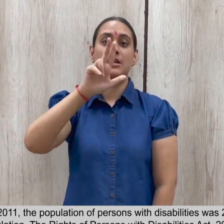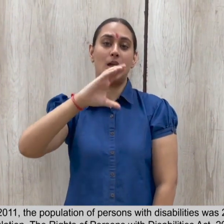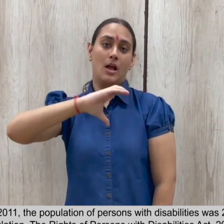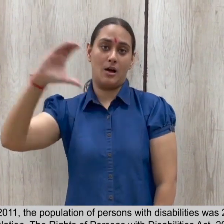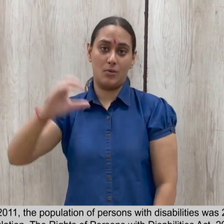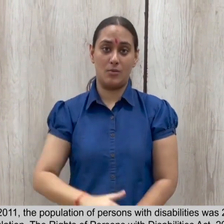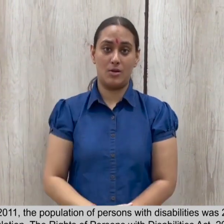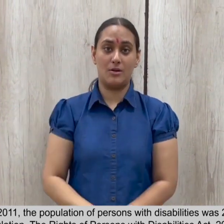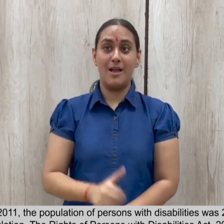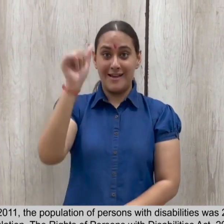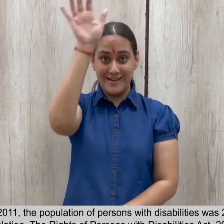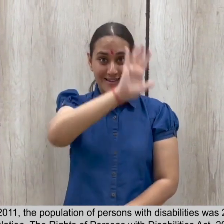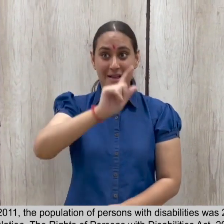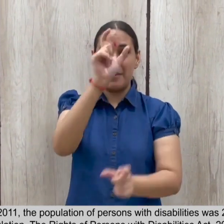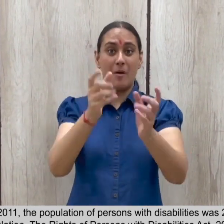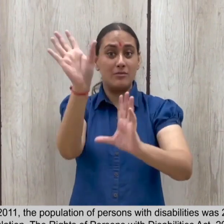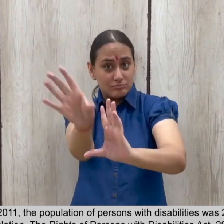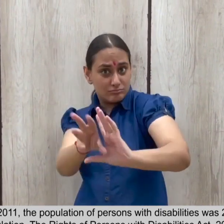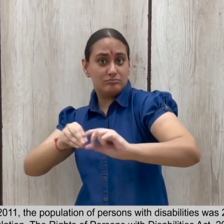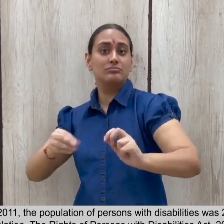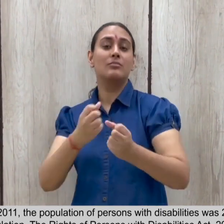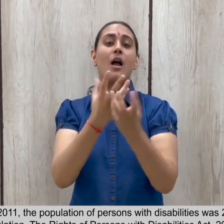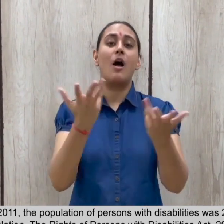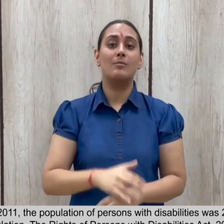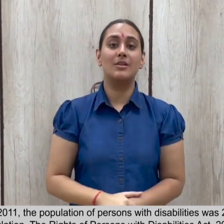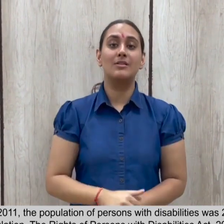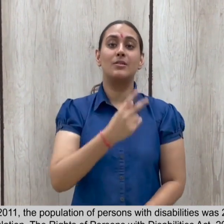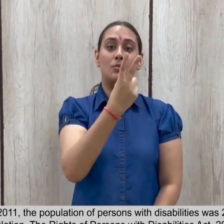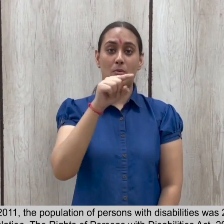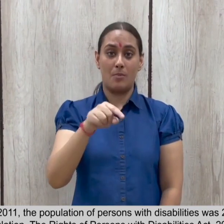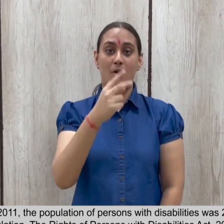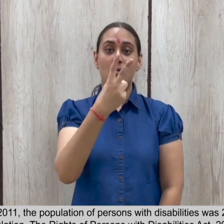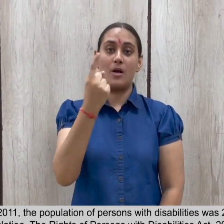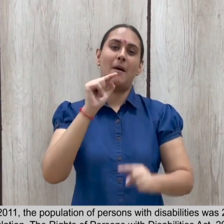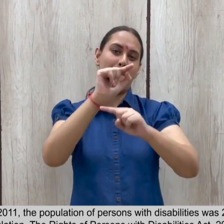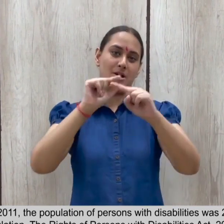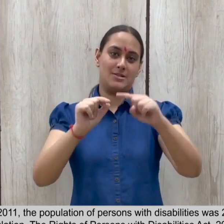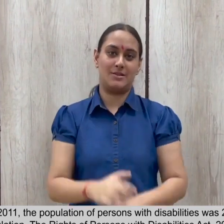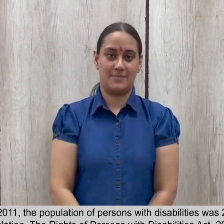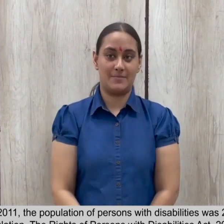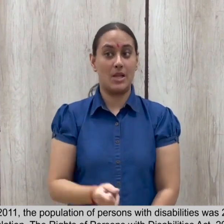disabilities was 2.68 crore, which amounted to 2.21% of the total population.